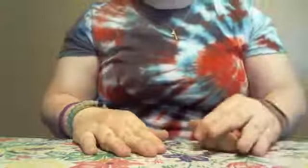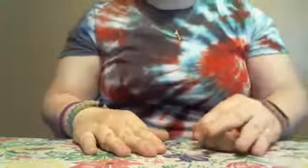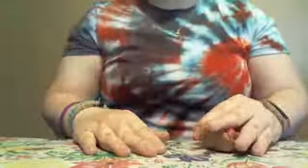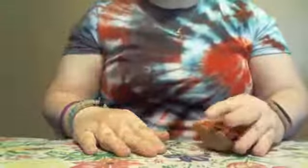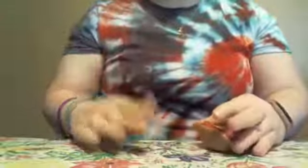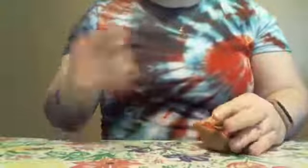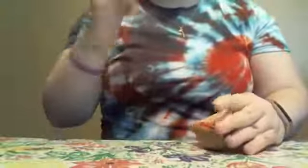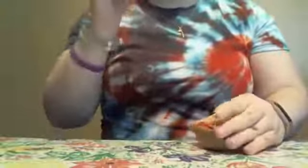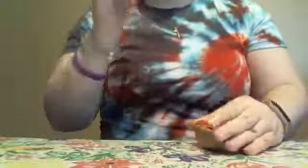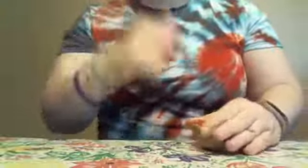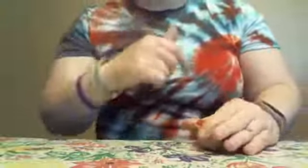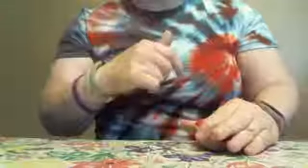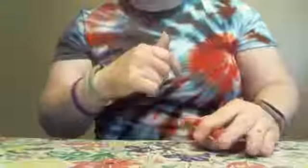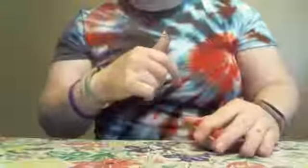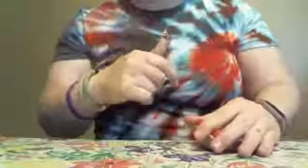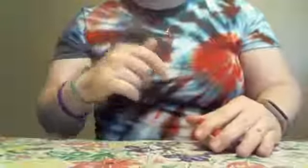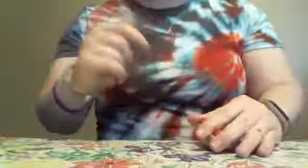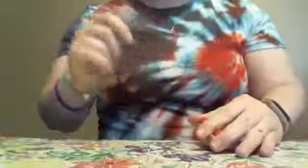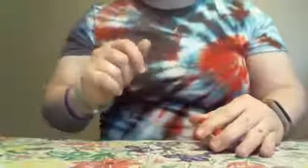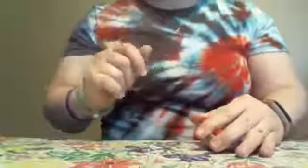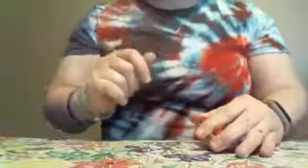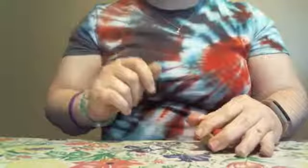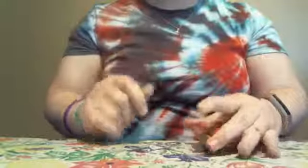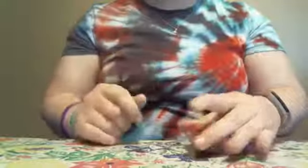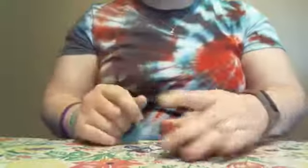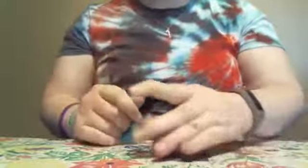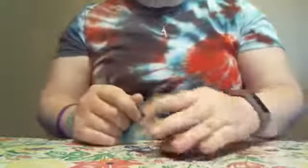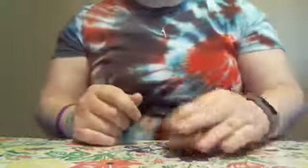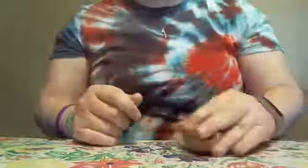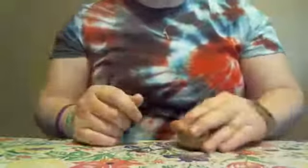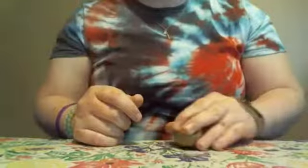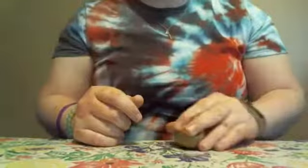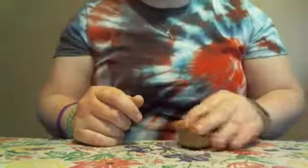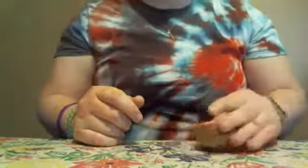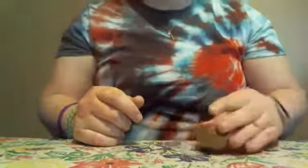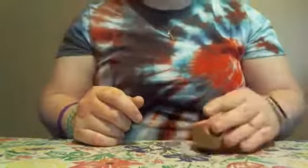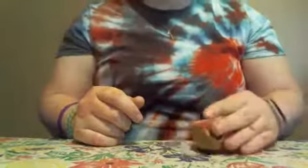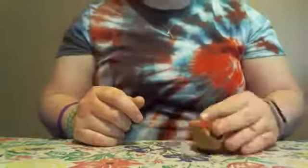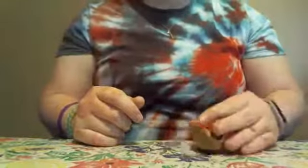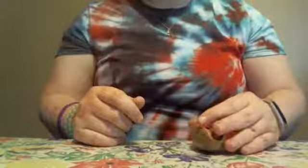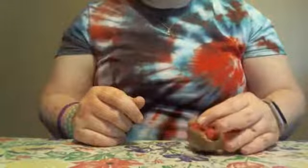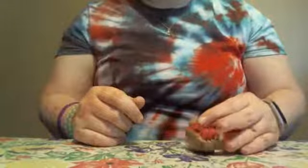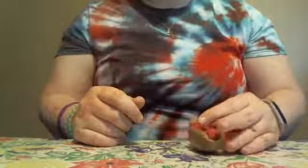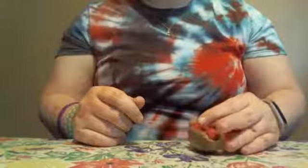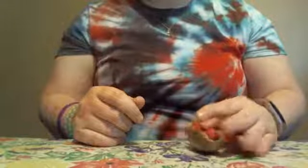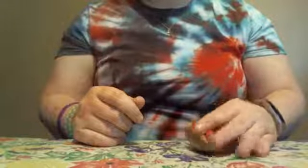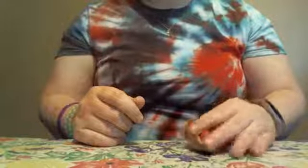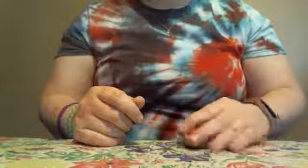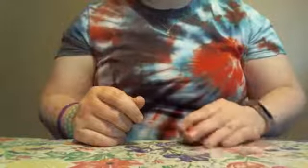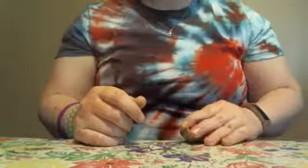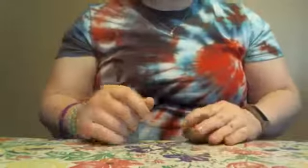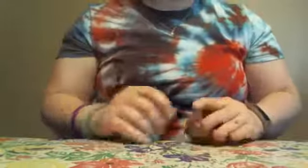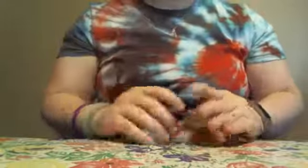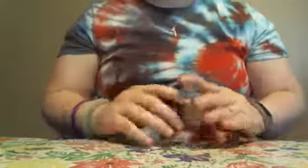put in the chat or just sign it at home what one is